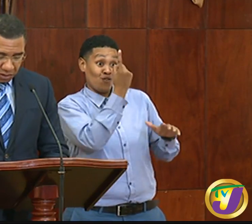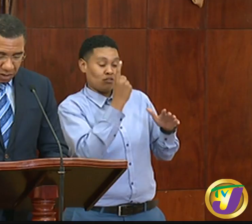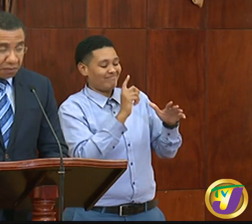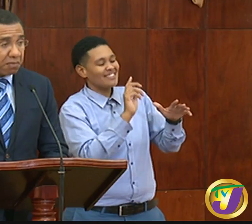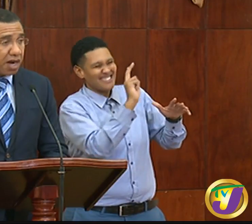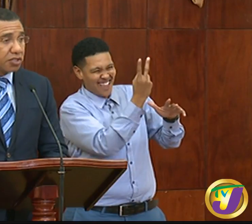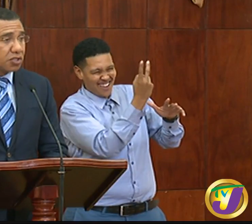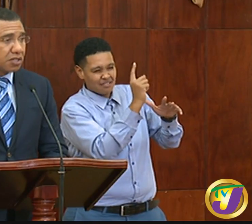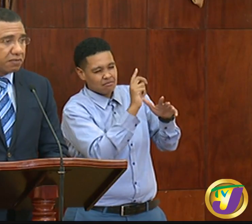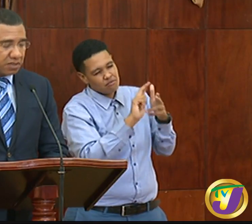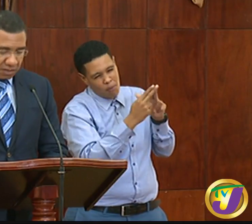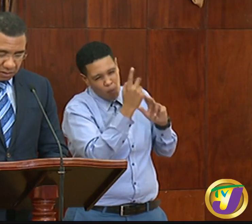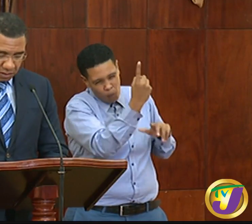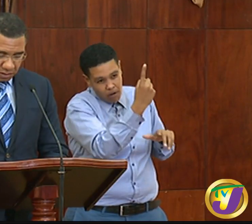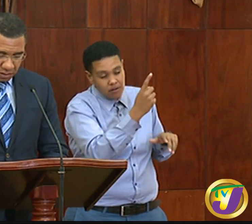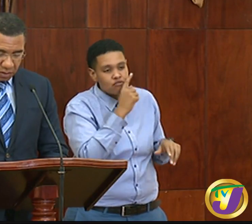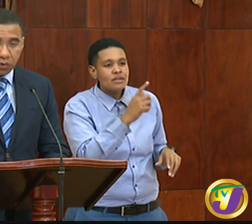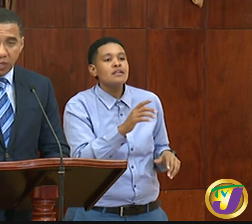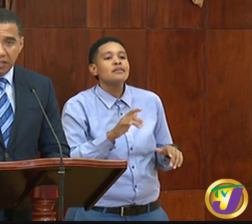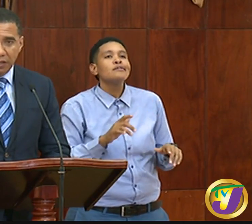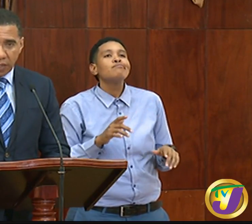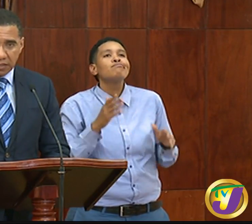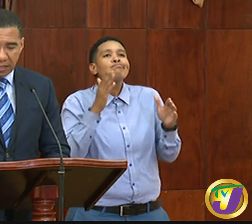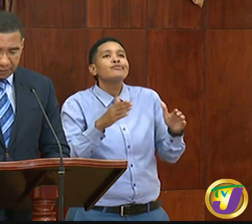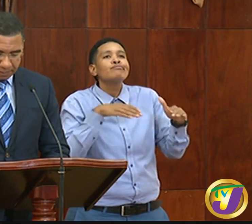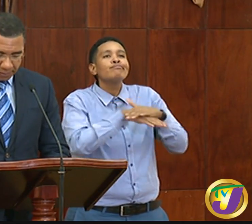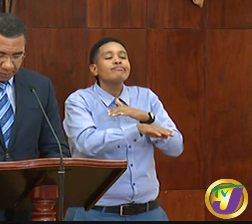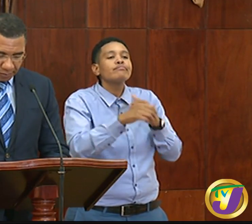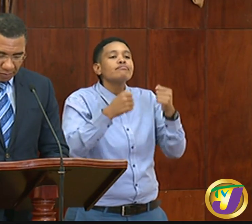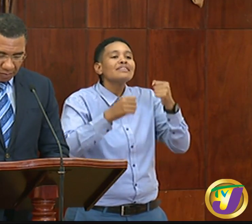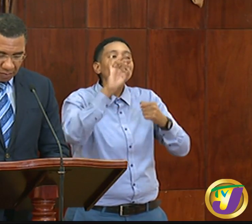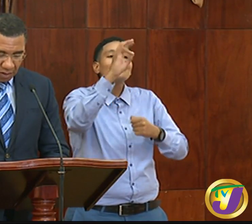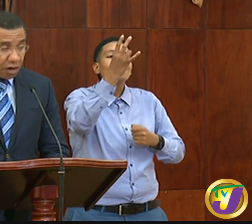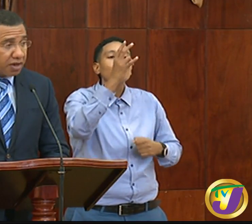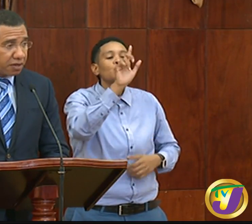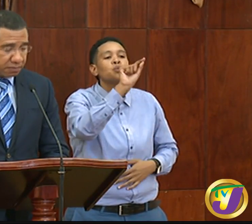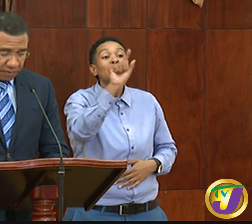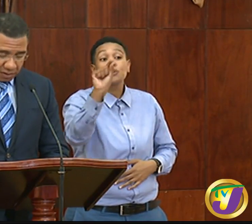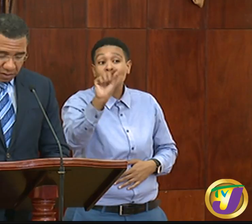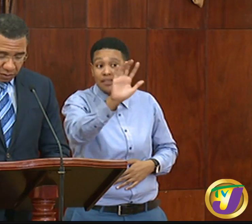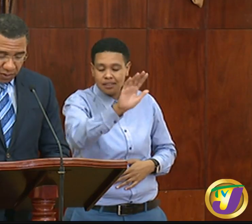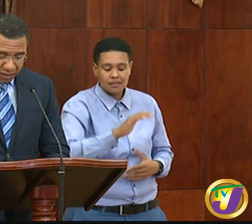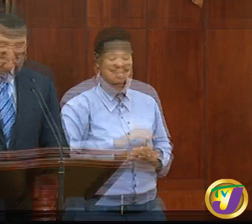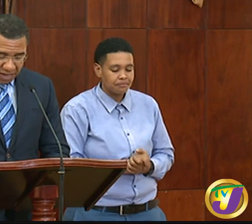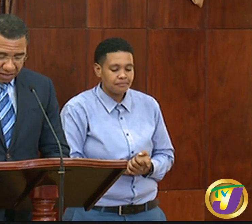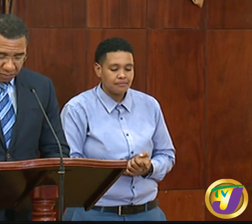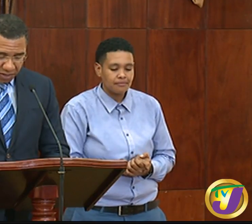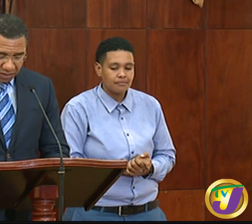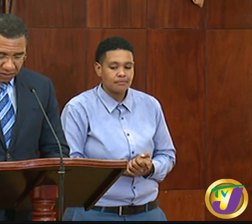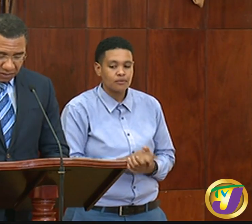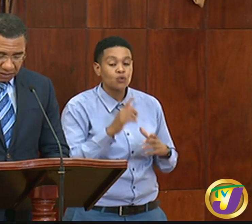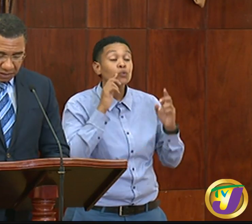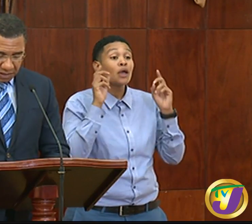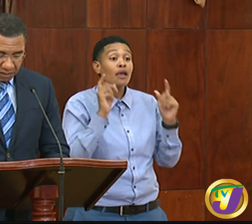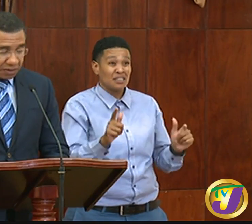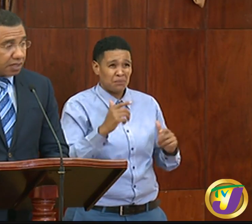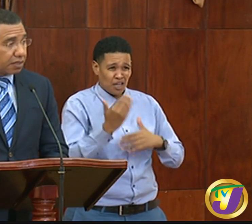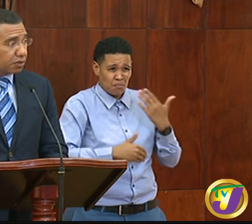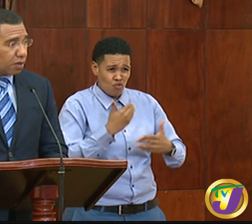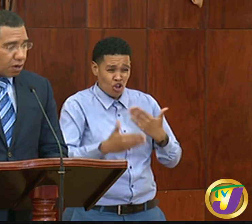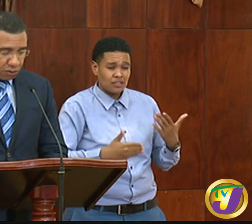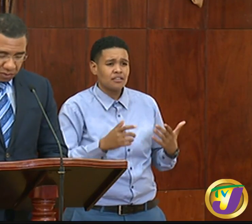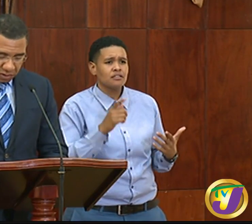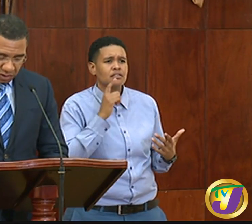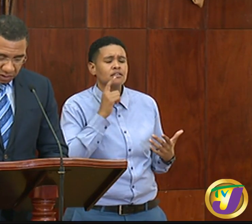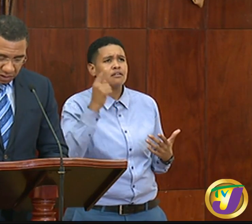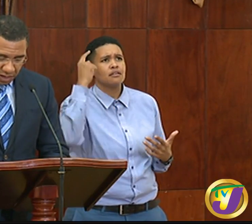passenger on March 7th, 2020. However, to expedite the process and to take